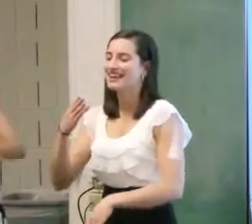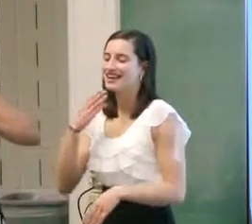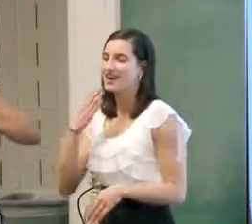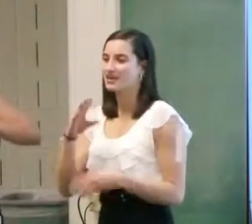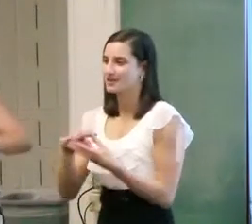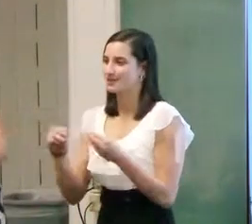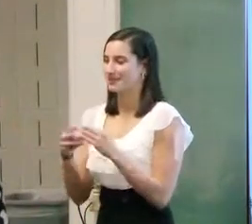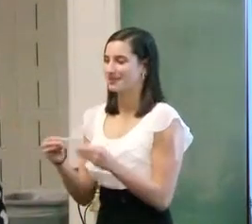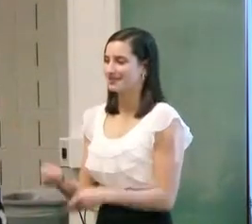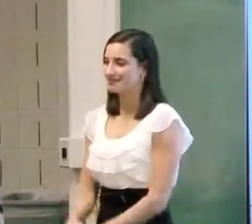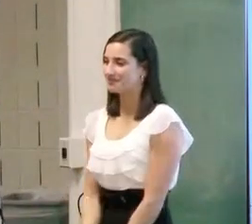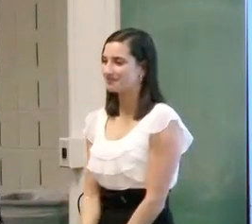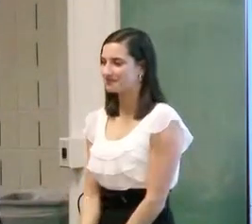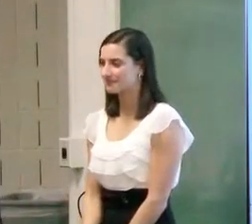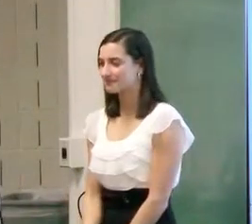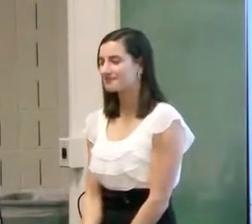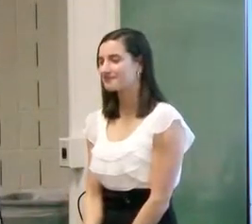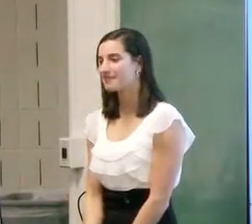so I like it.